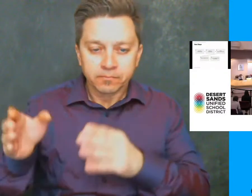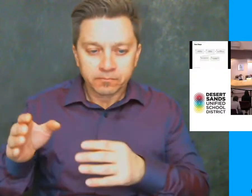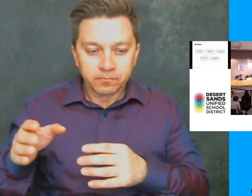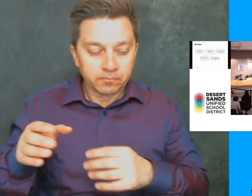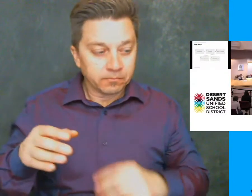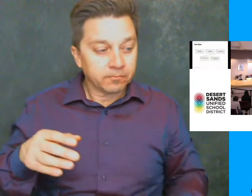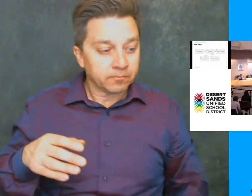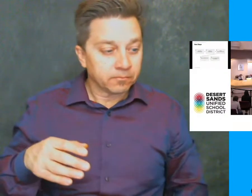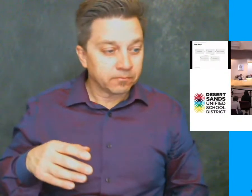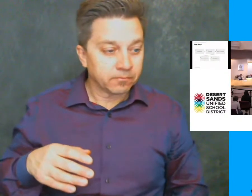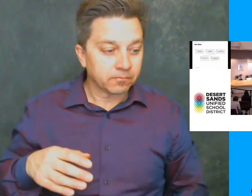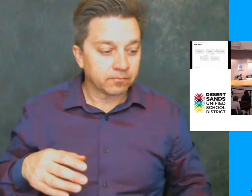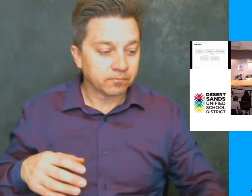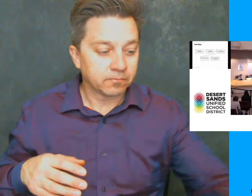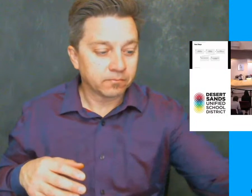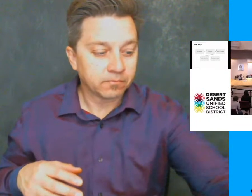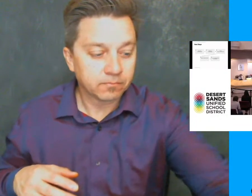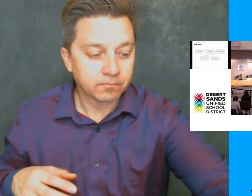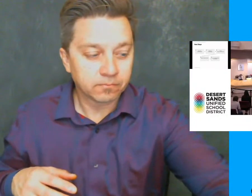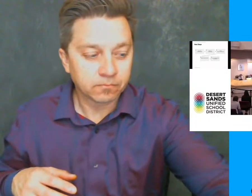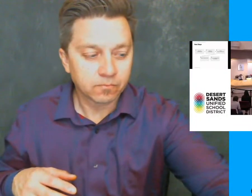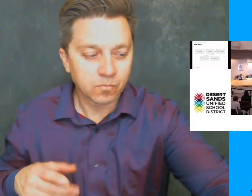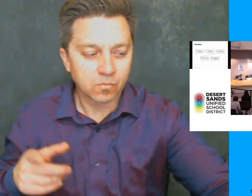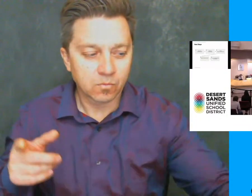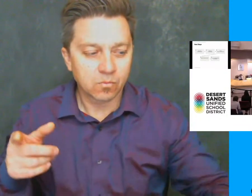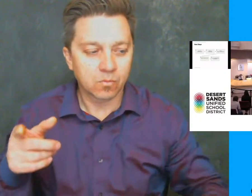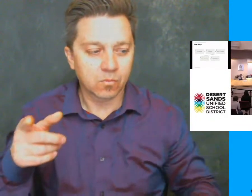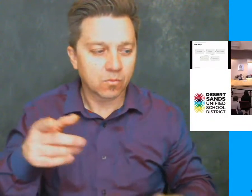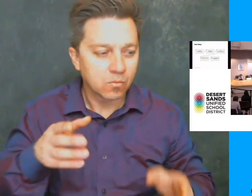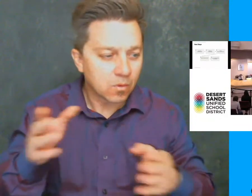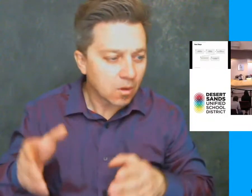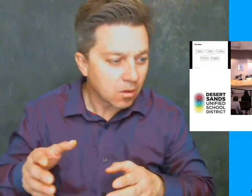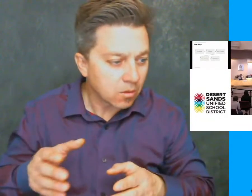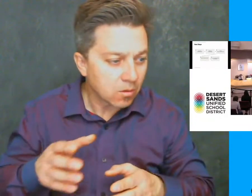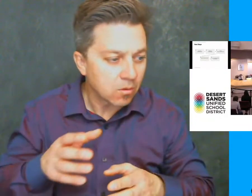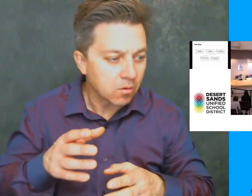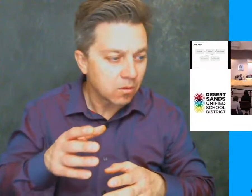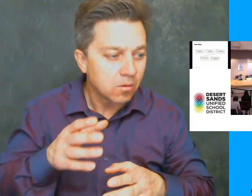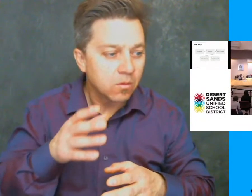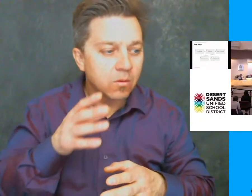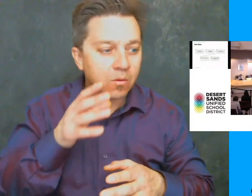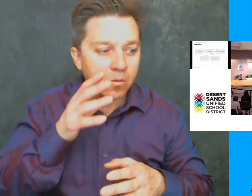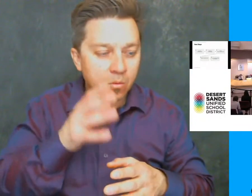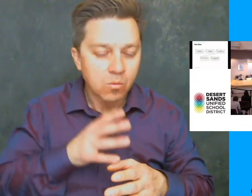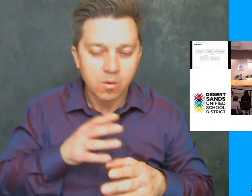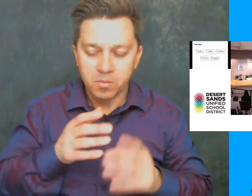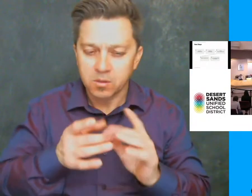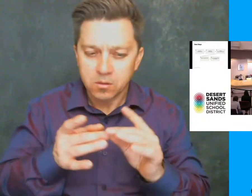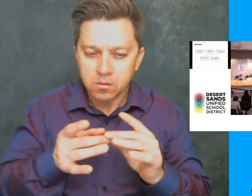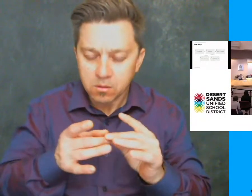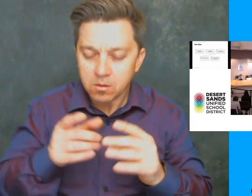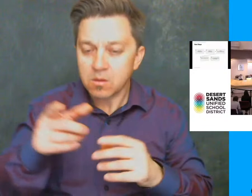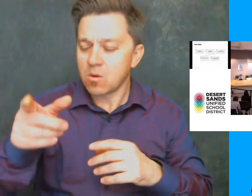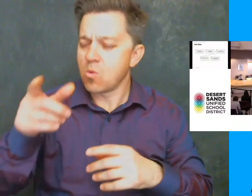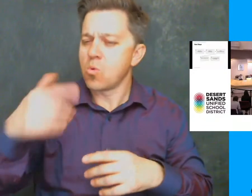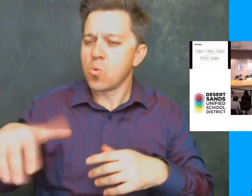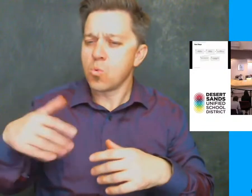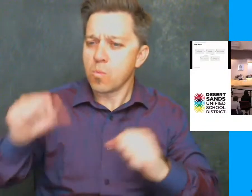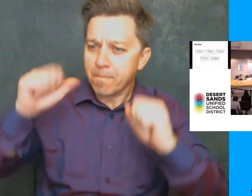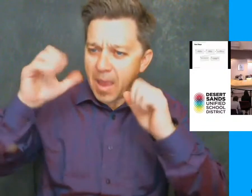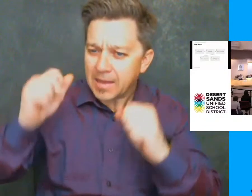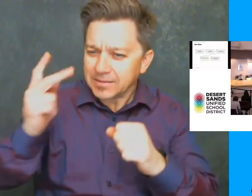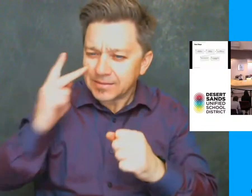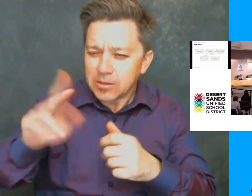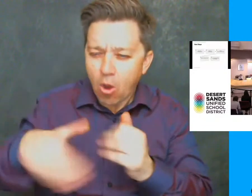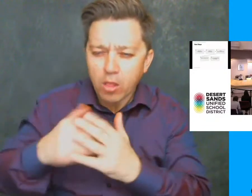That I love all of these drawings. It's so amazing what you guys do. It's anyway, but I love